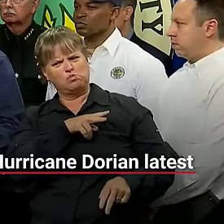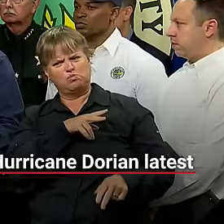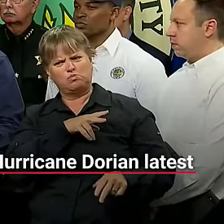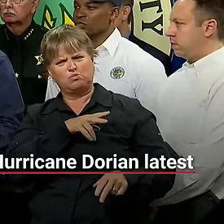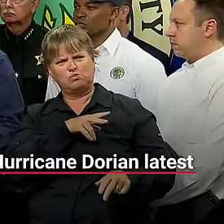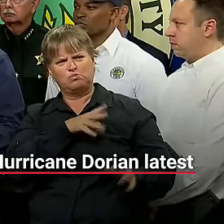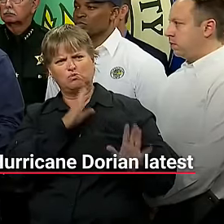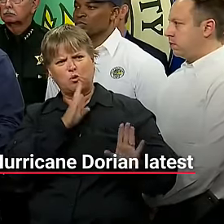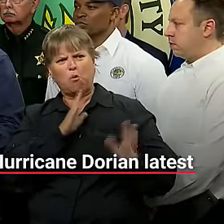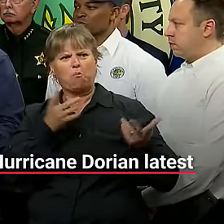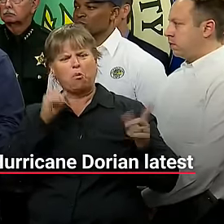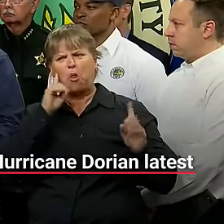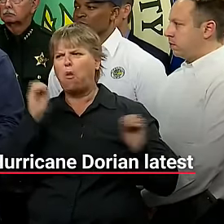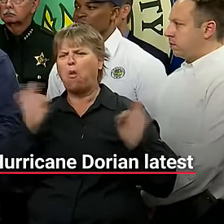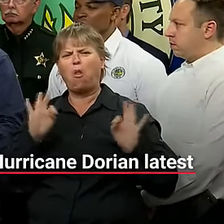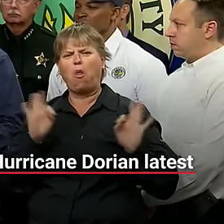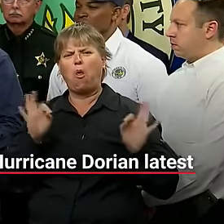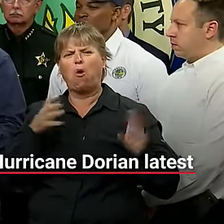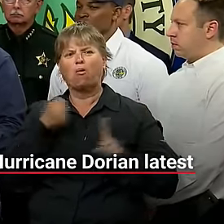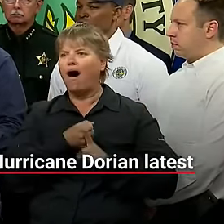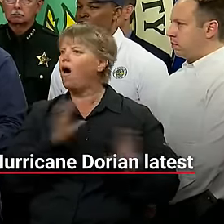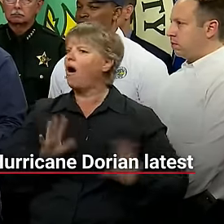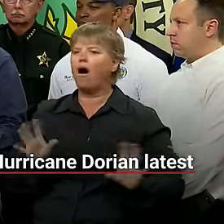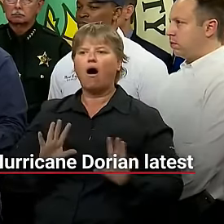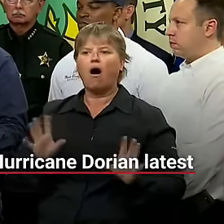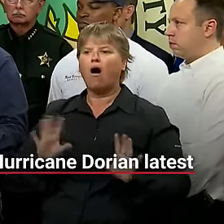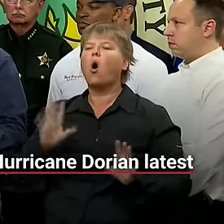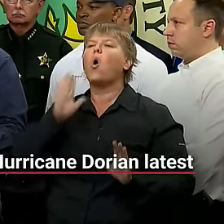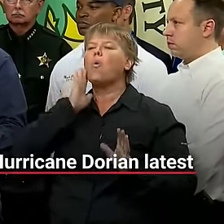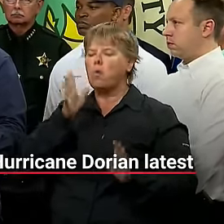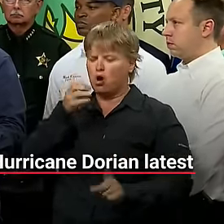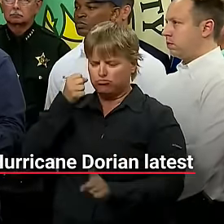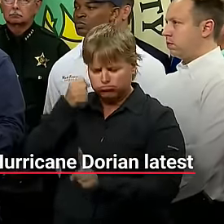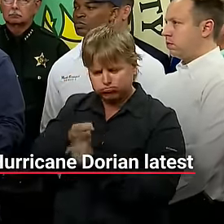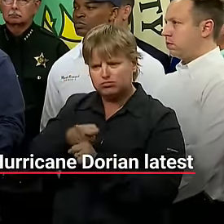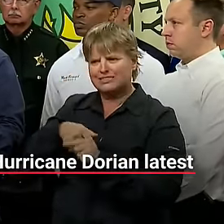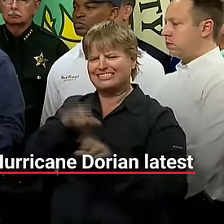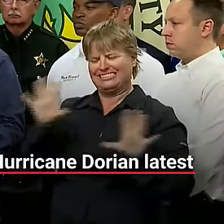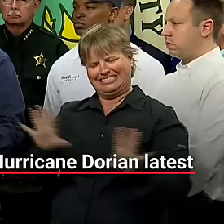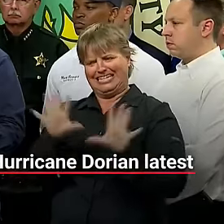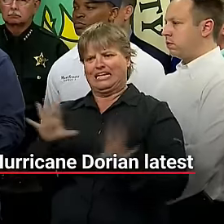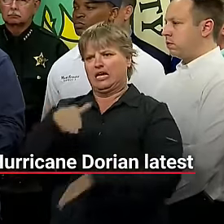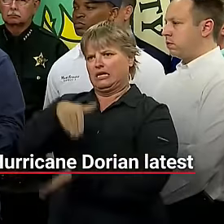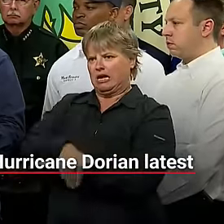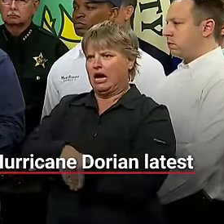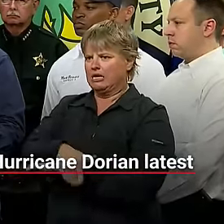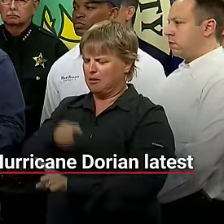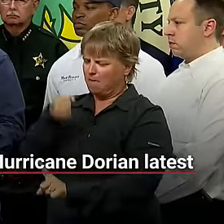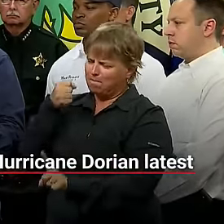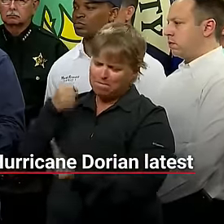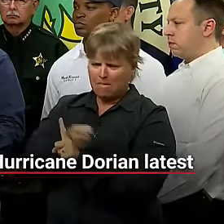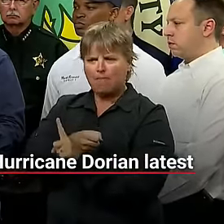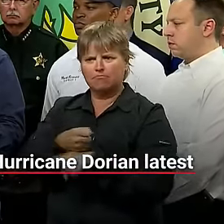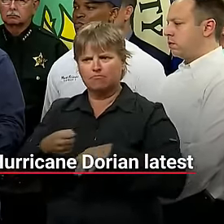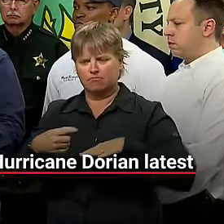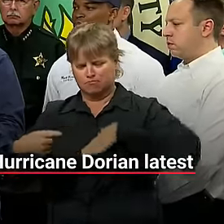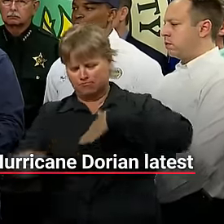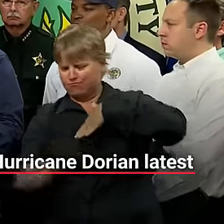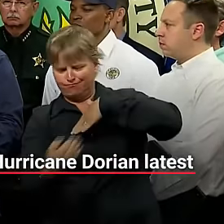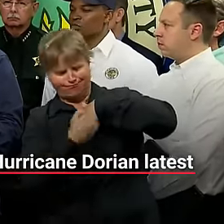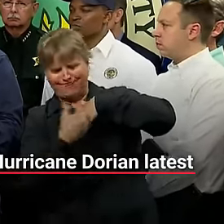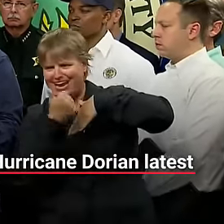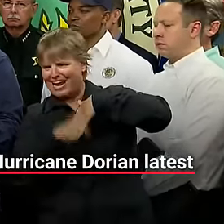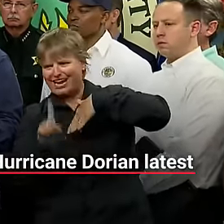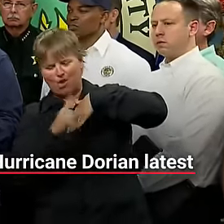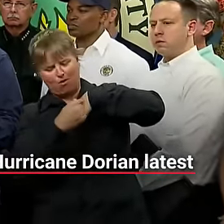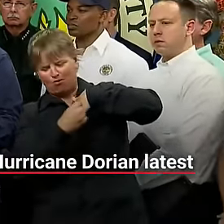sometime Sunday night. So make the preparations that you need. You do have some time, but that time is running out. And with